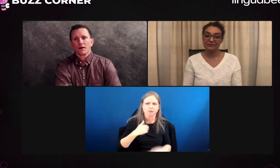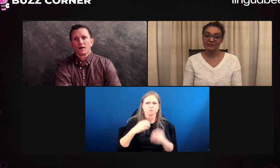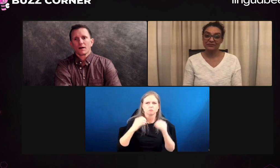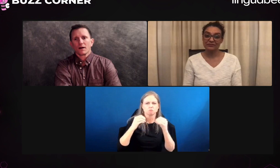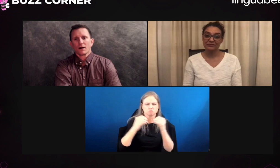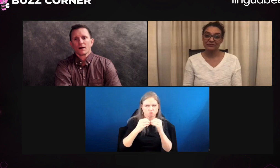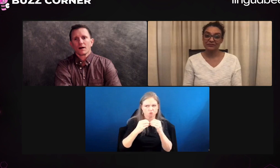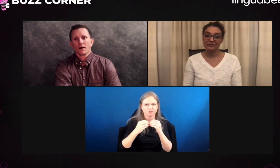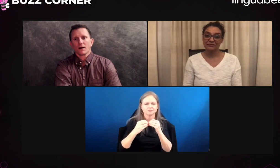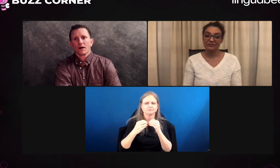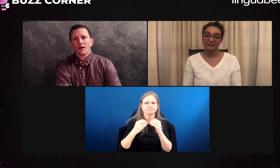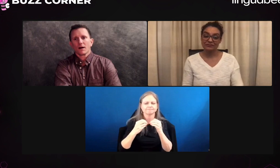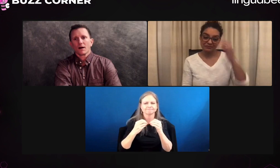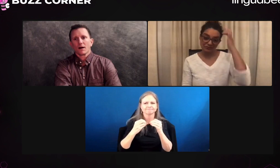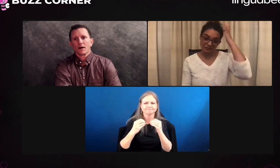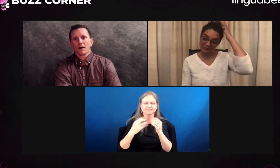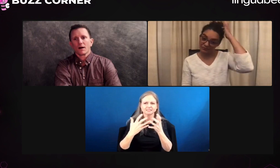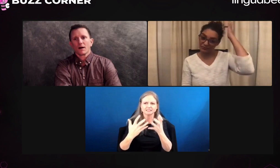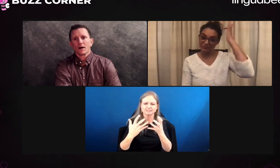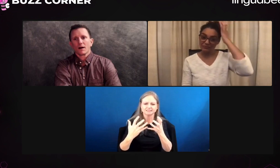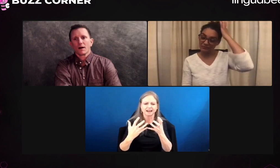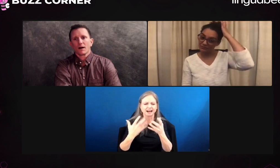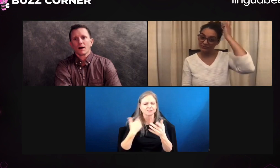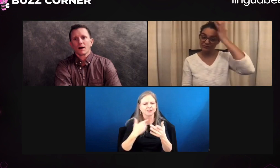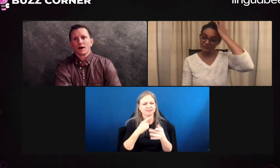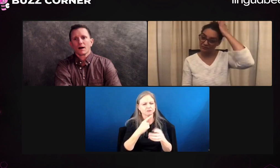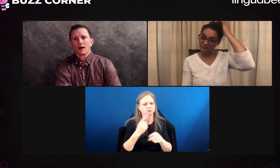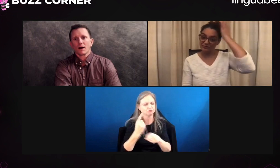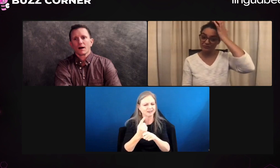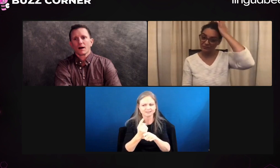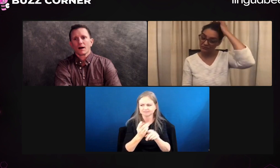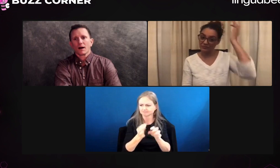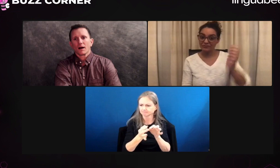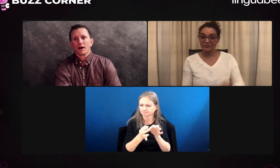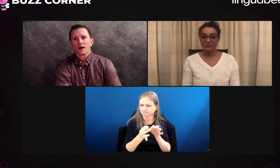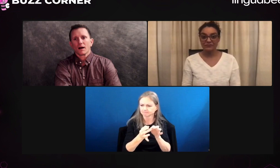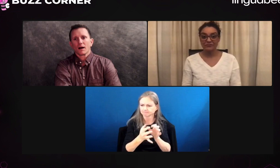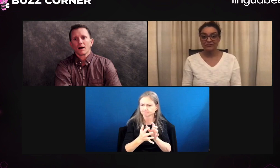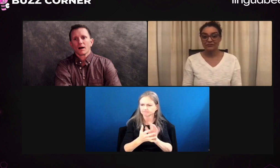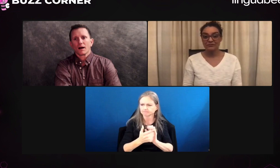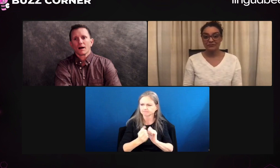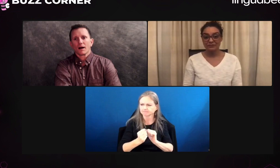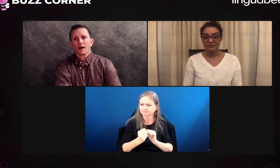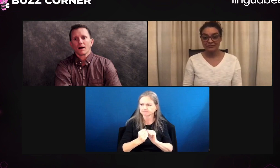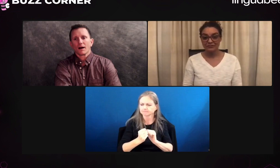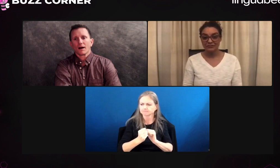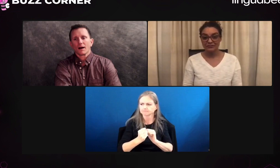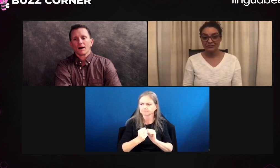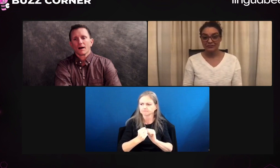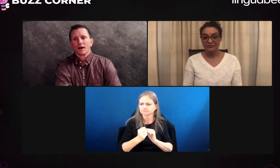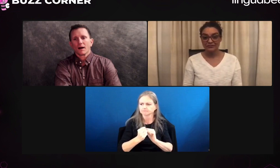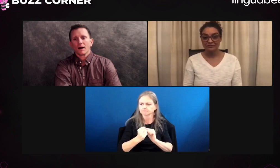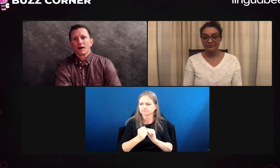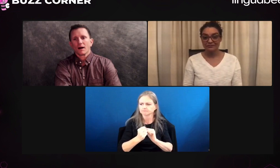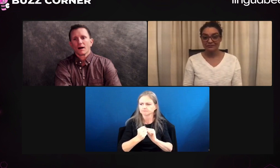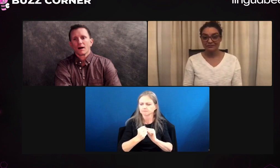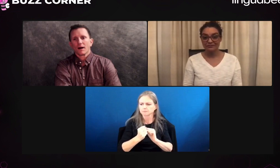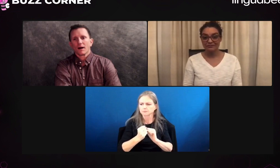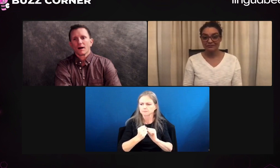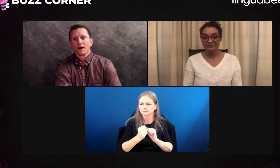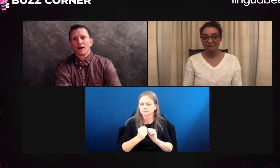point here. What I'm really concerned about, like I'm trying to,